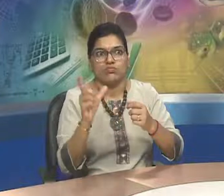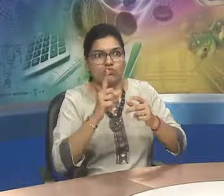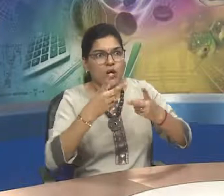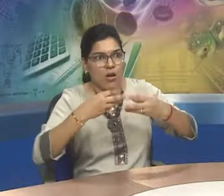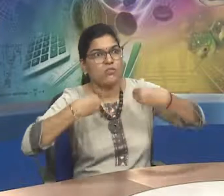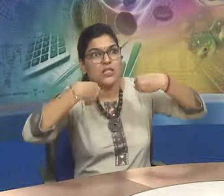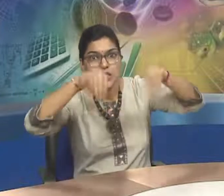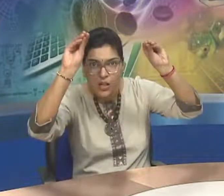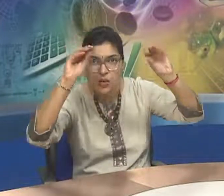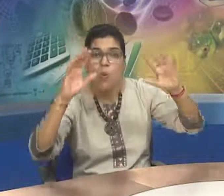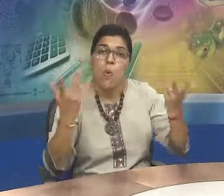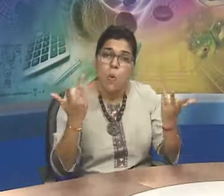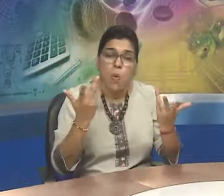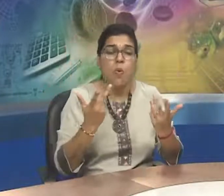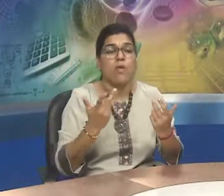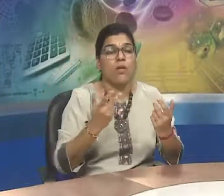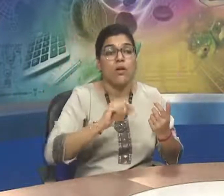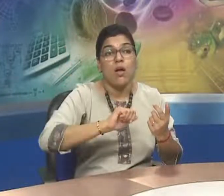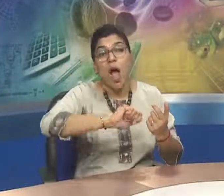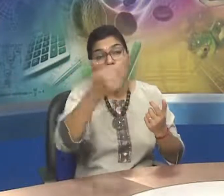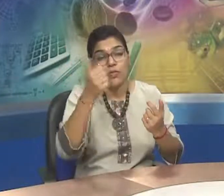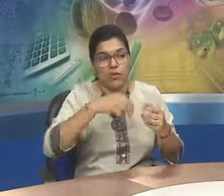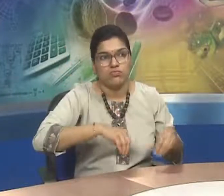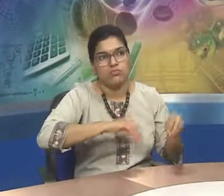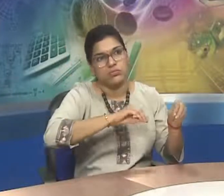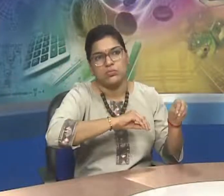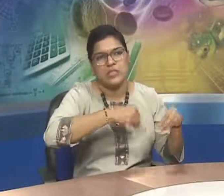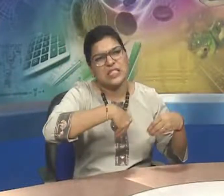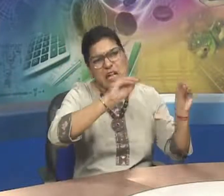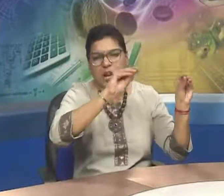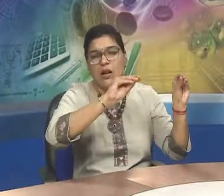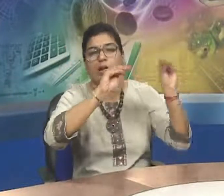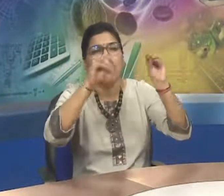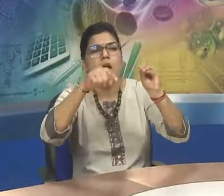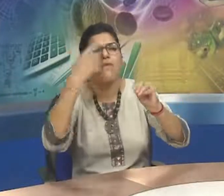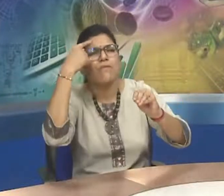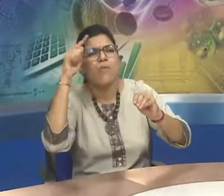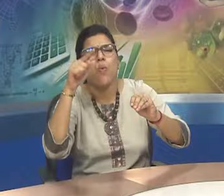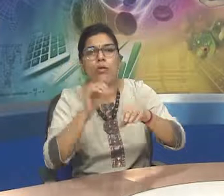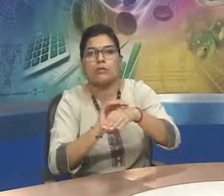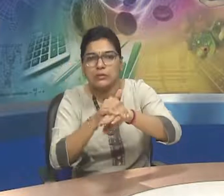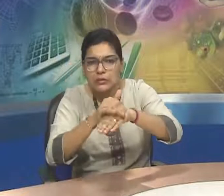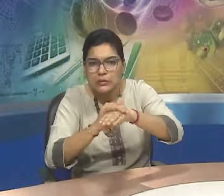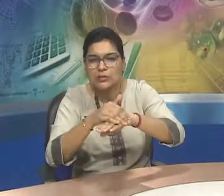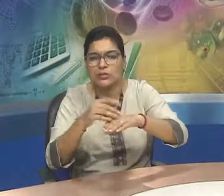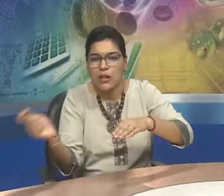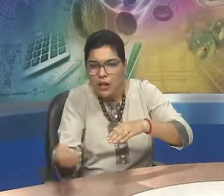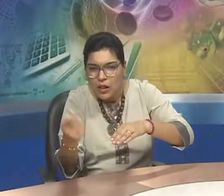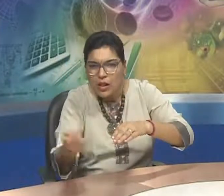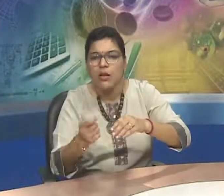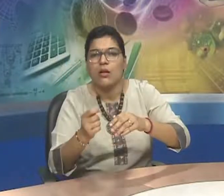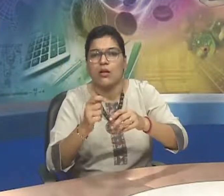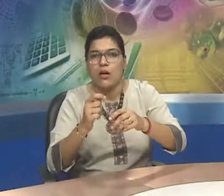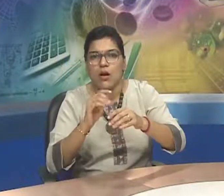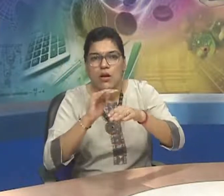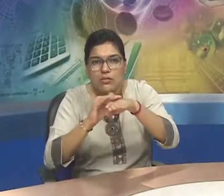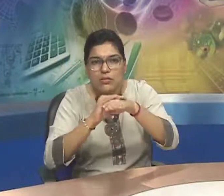of work, sometimes humans are exported for various